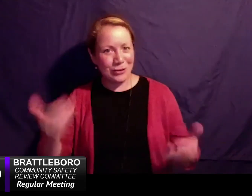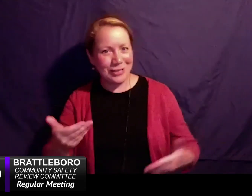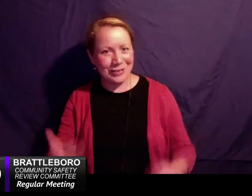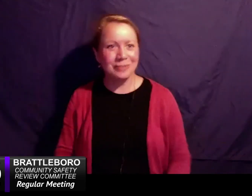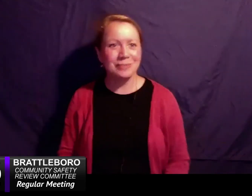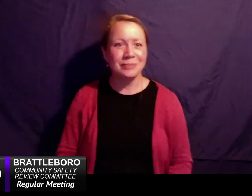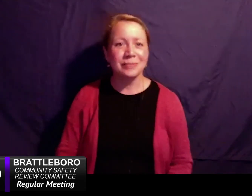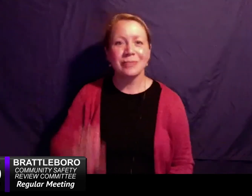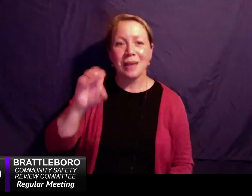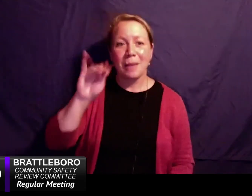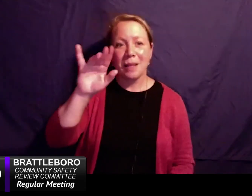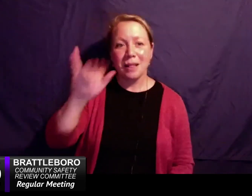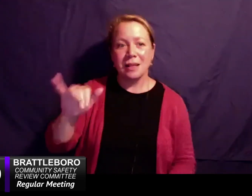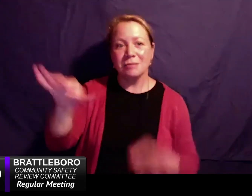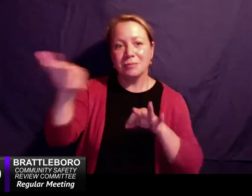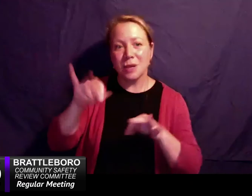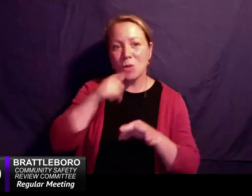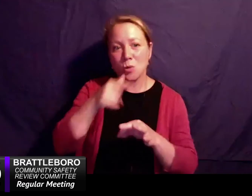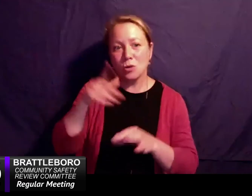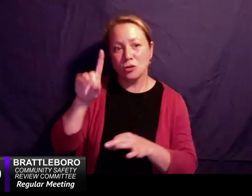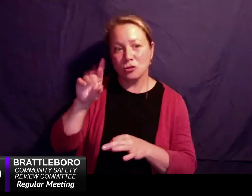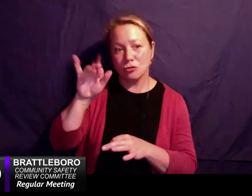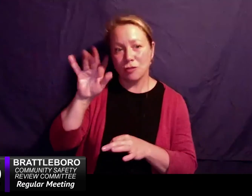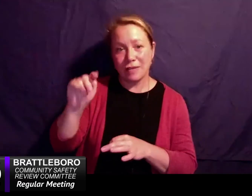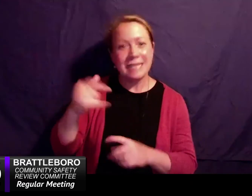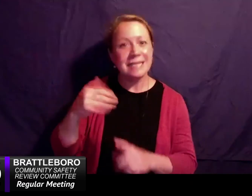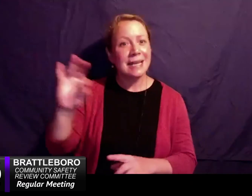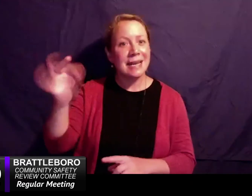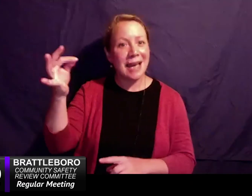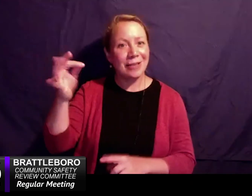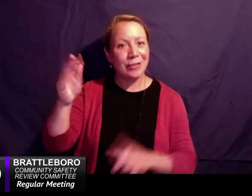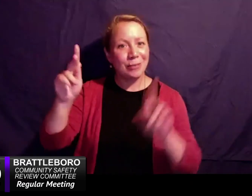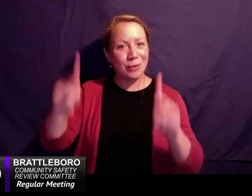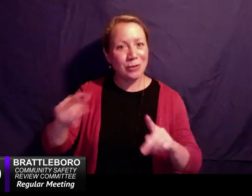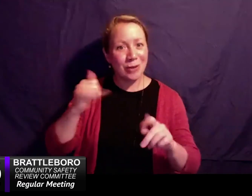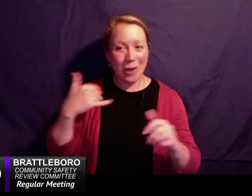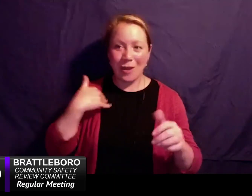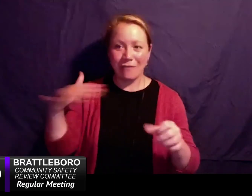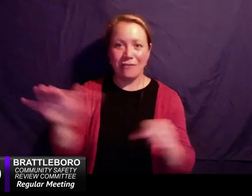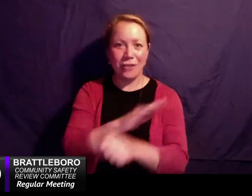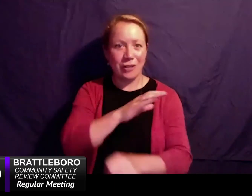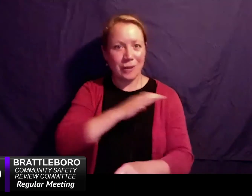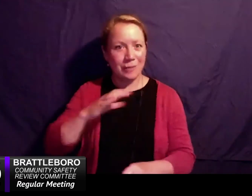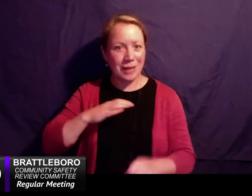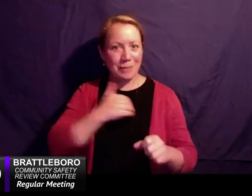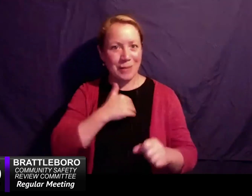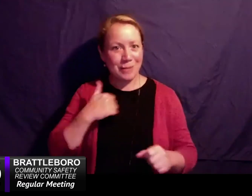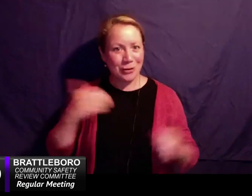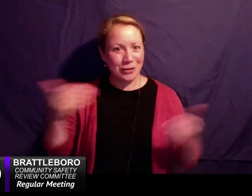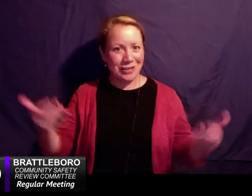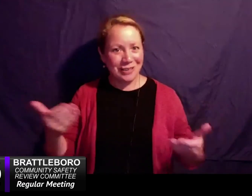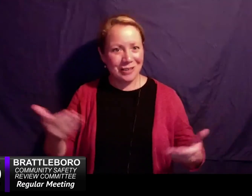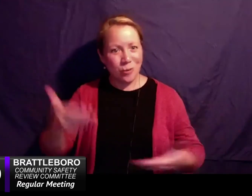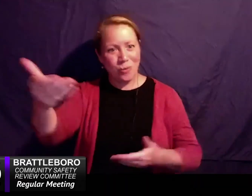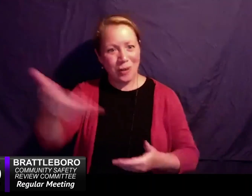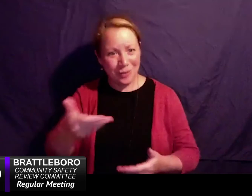So Drift is our 9th committee member. So we now have our 9 committee members here. Welcome,